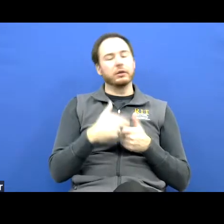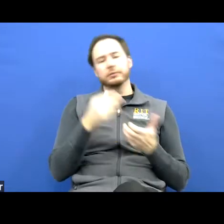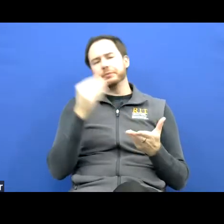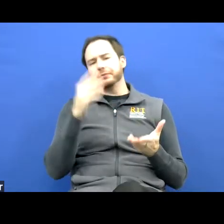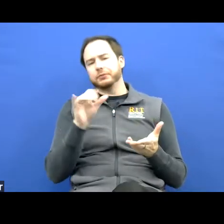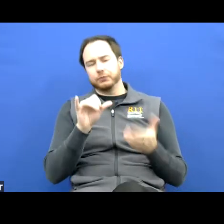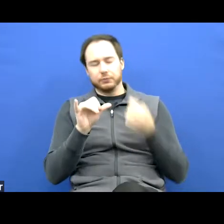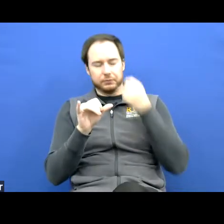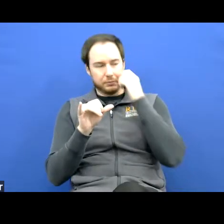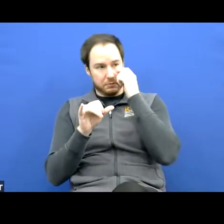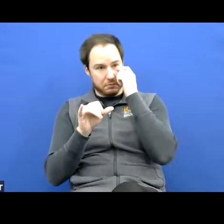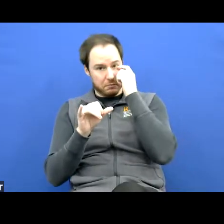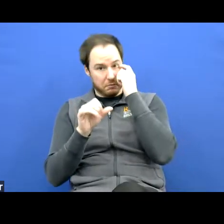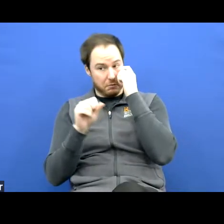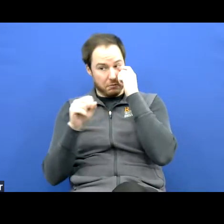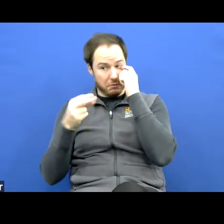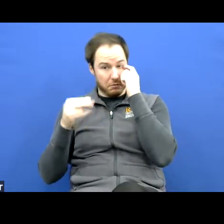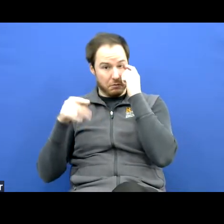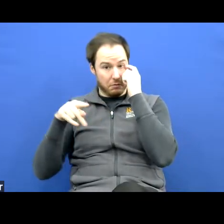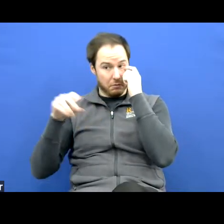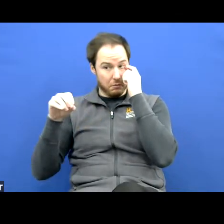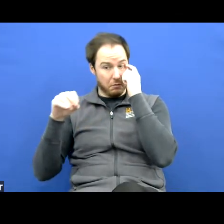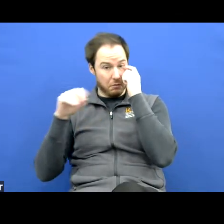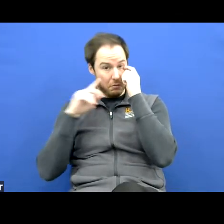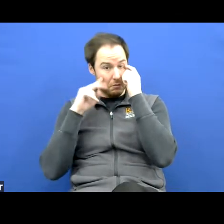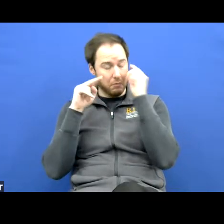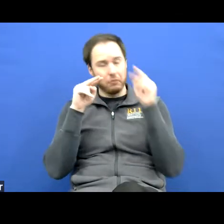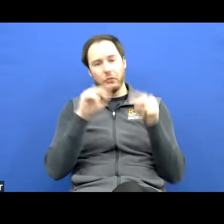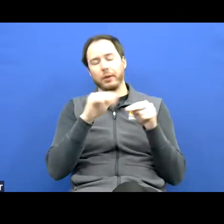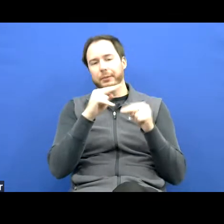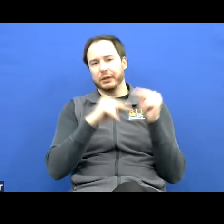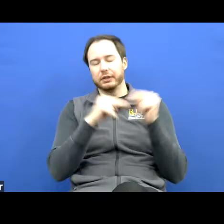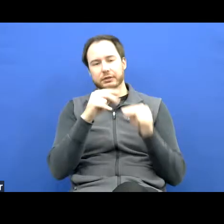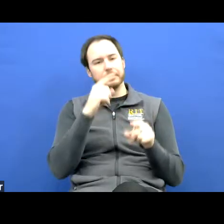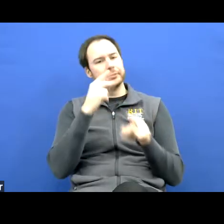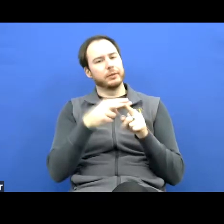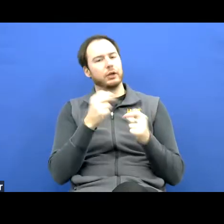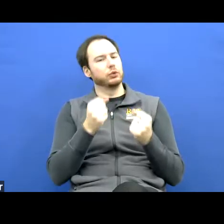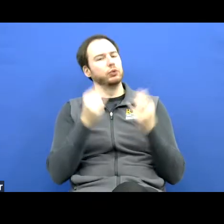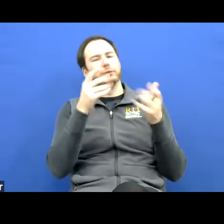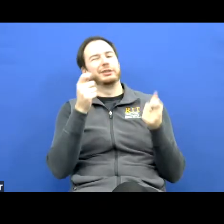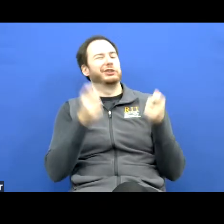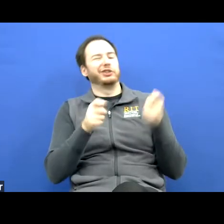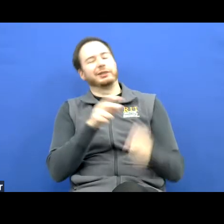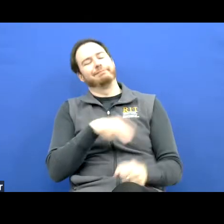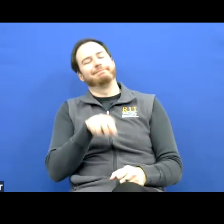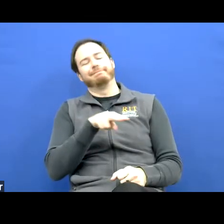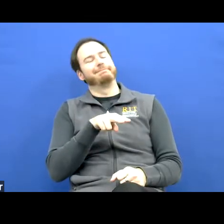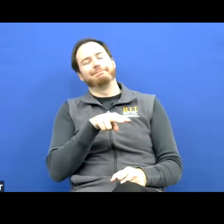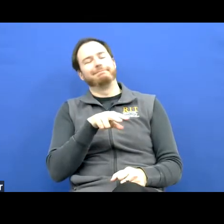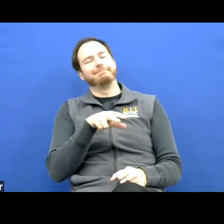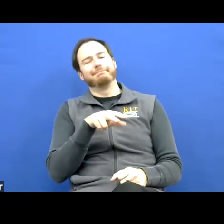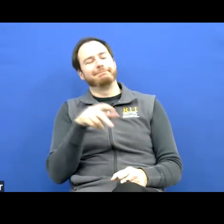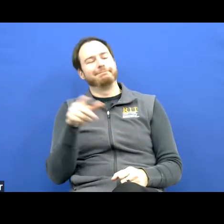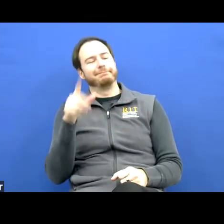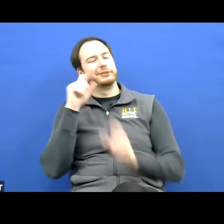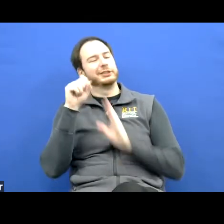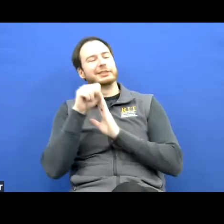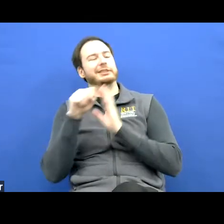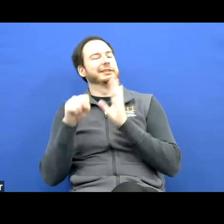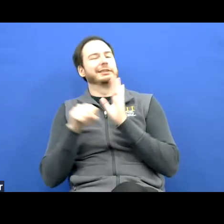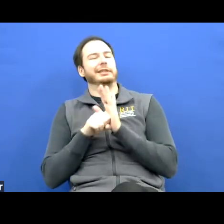like when SHPO looked at that building, for instance, they said there had been too many changes for the